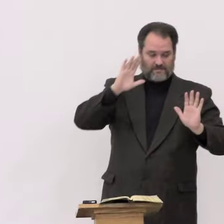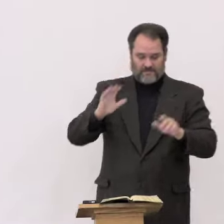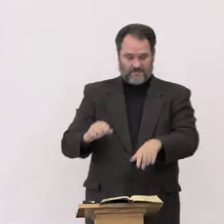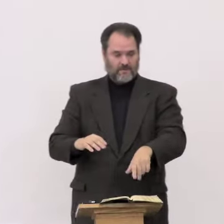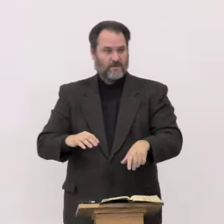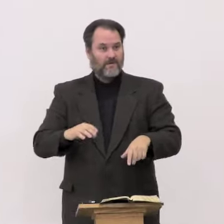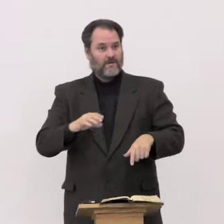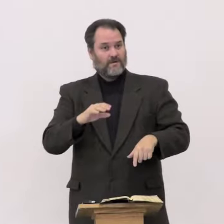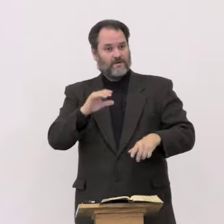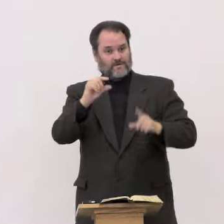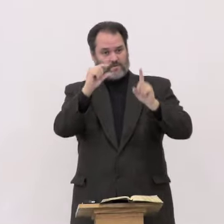We disagree with it, but